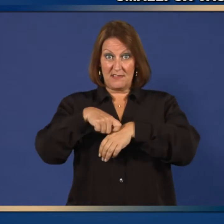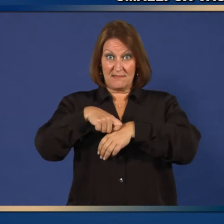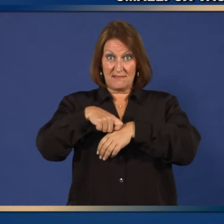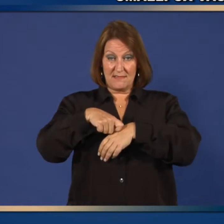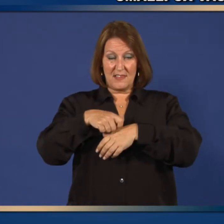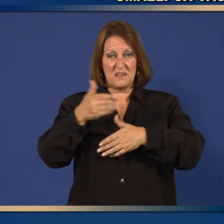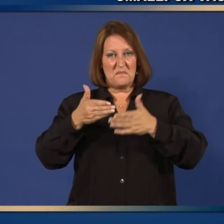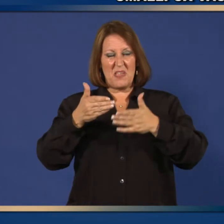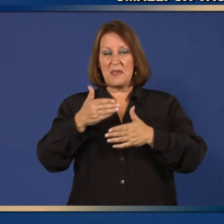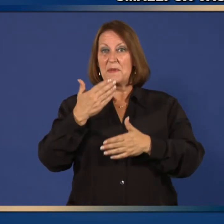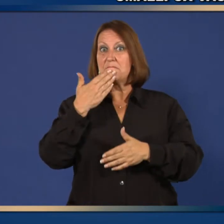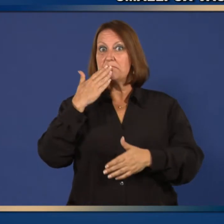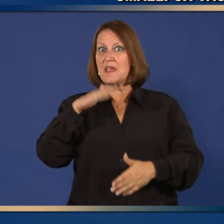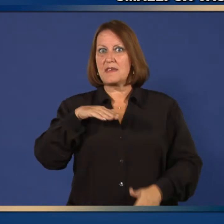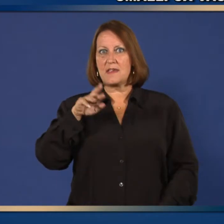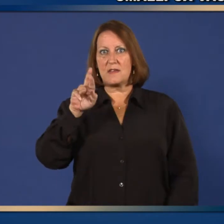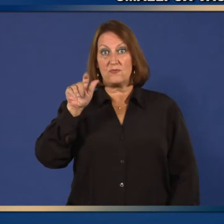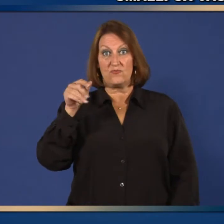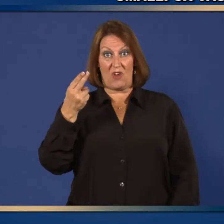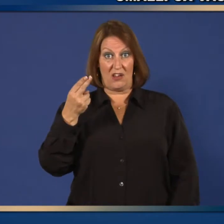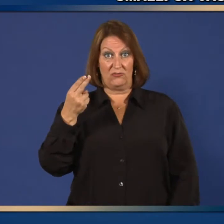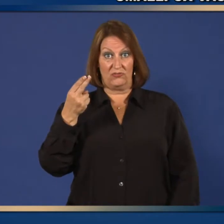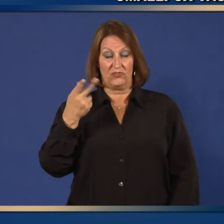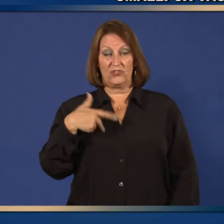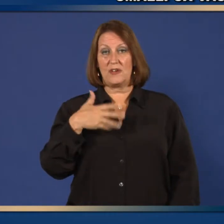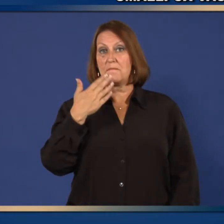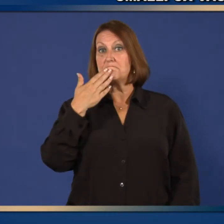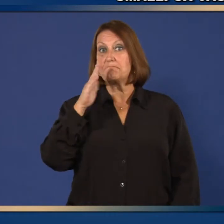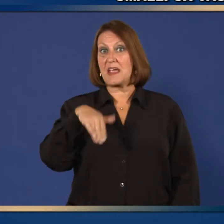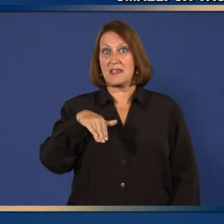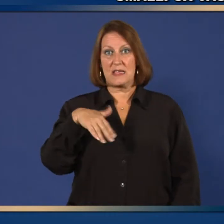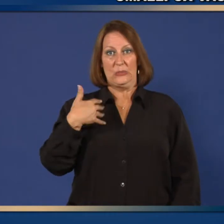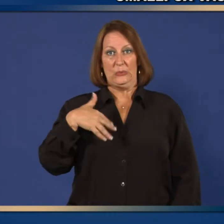allergic rash, bad burn,